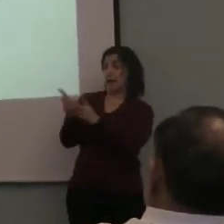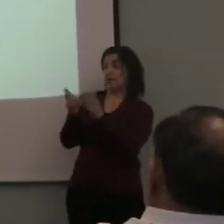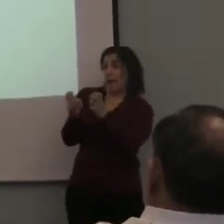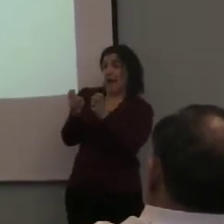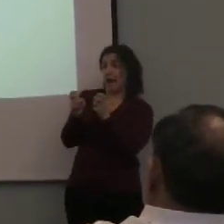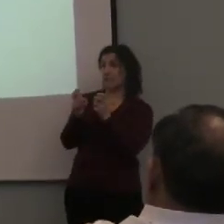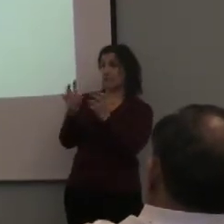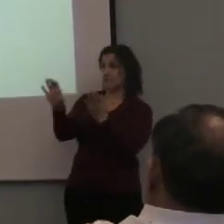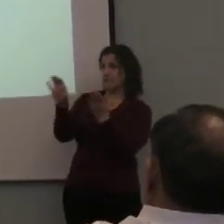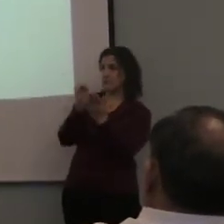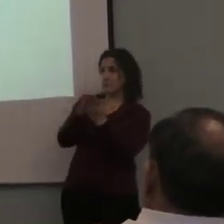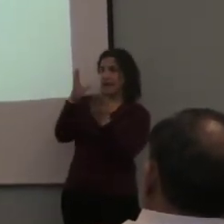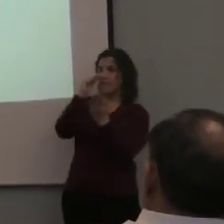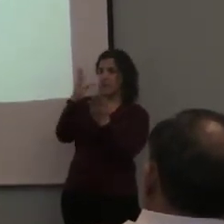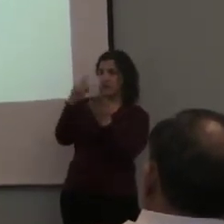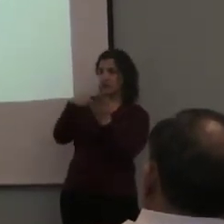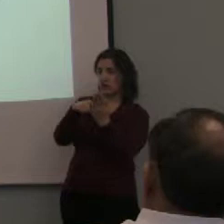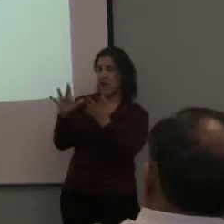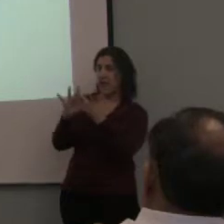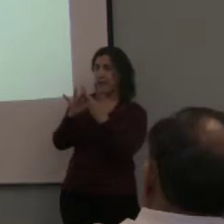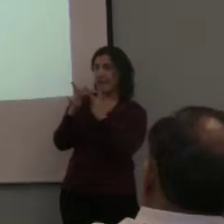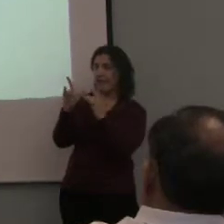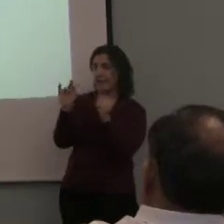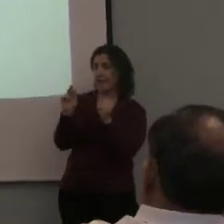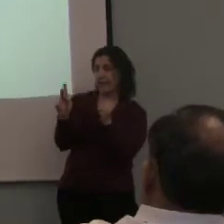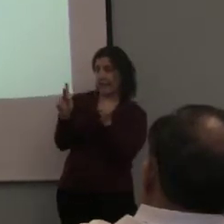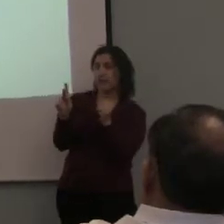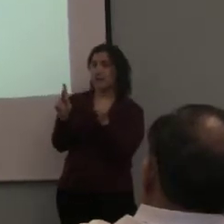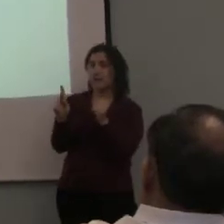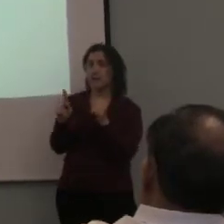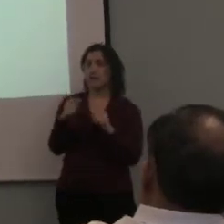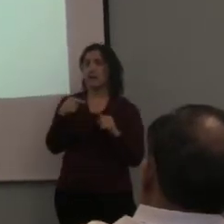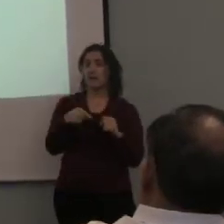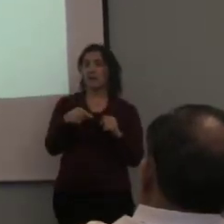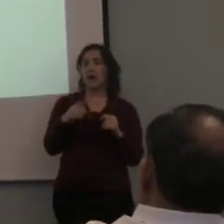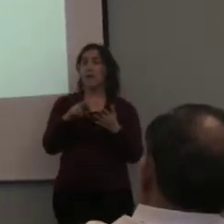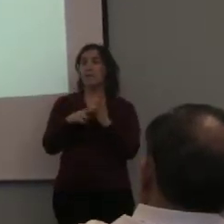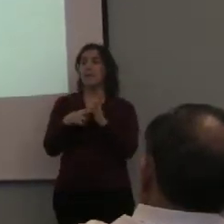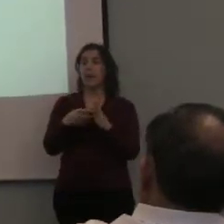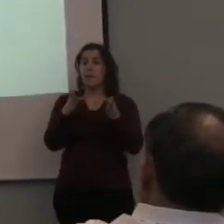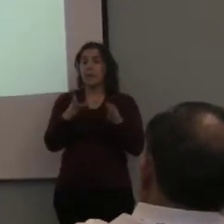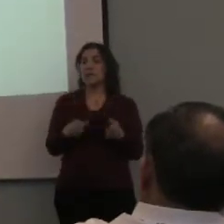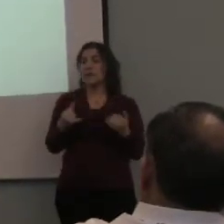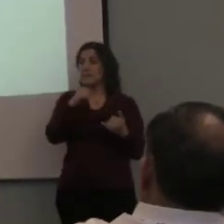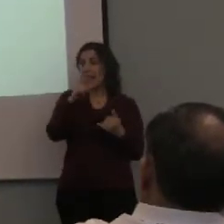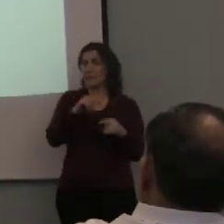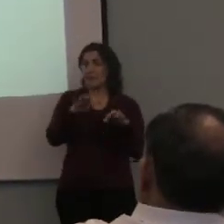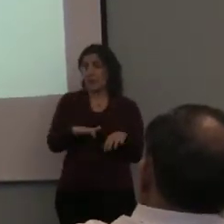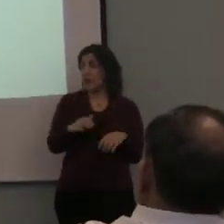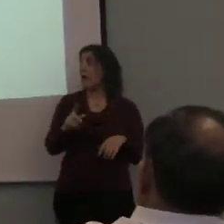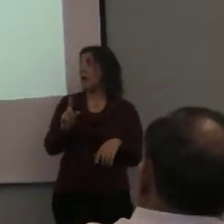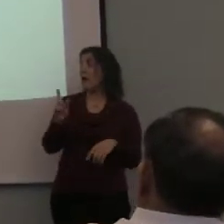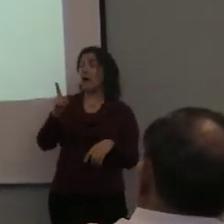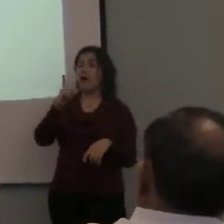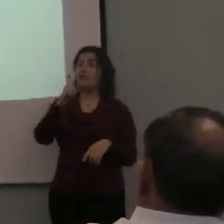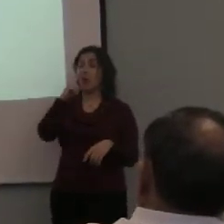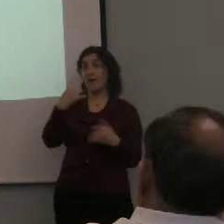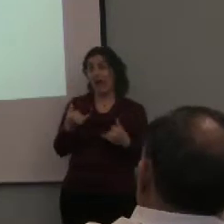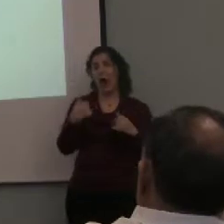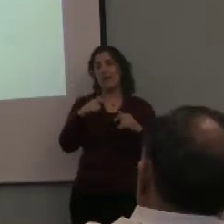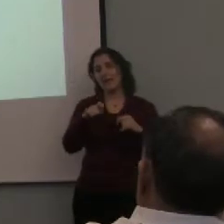link context where a person doesn't have to sit down. And right now, we need a person,